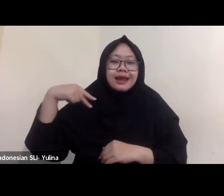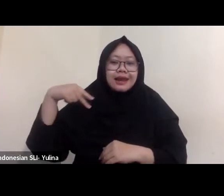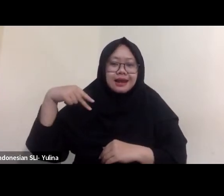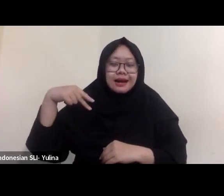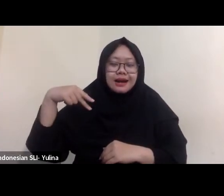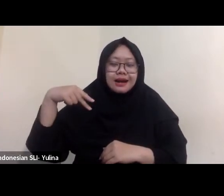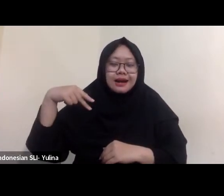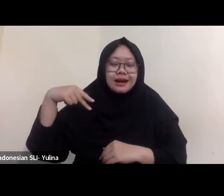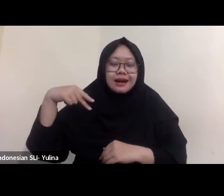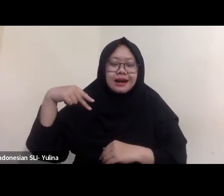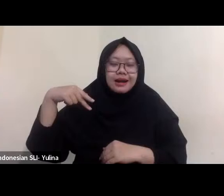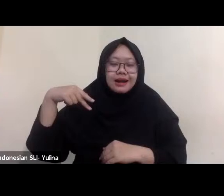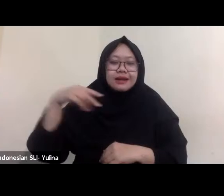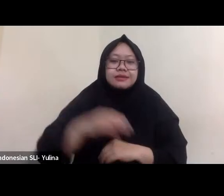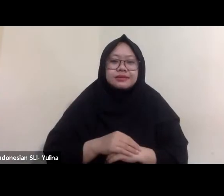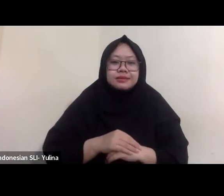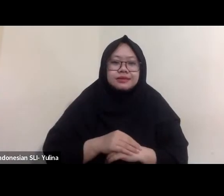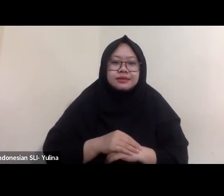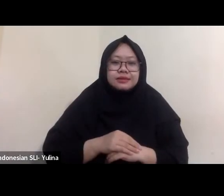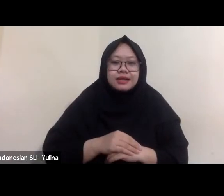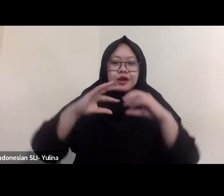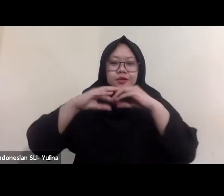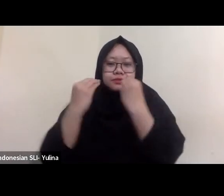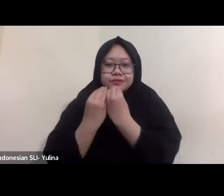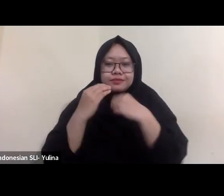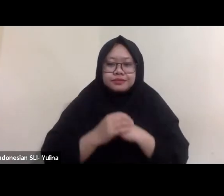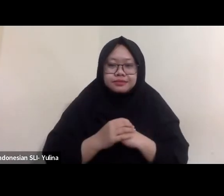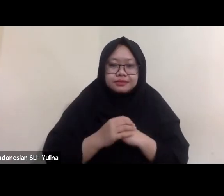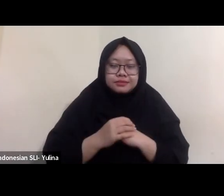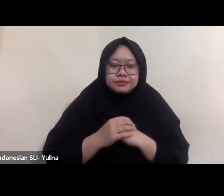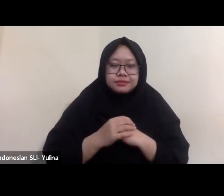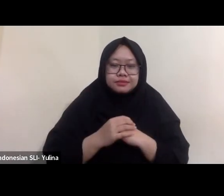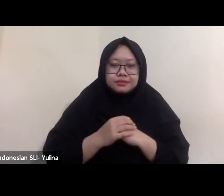civic space. And the fourth, it will be held in